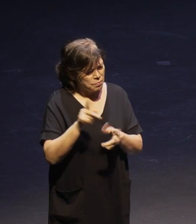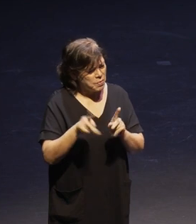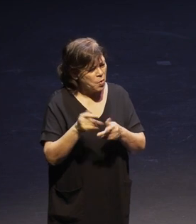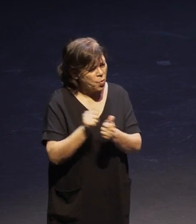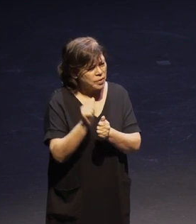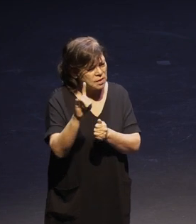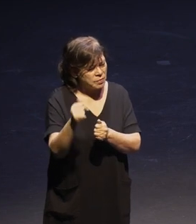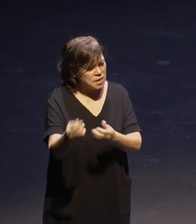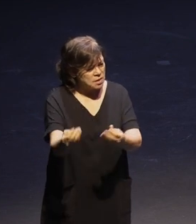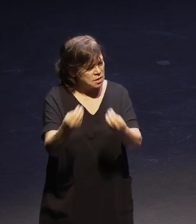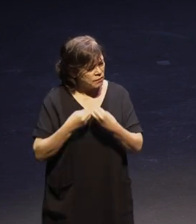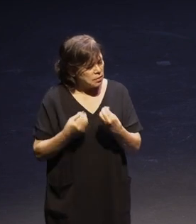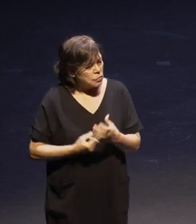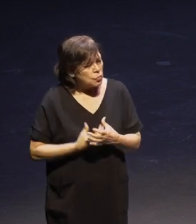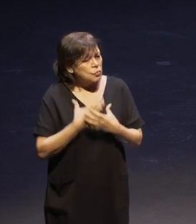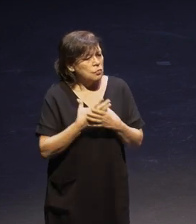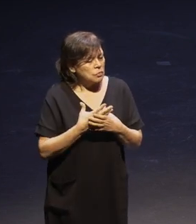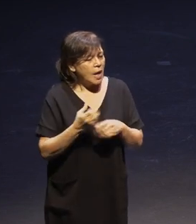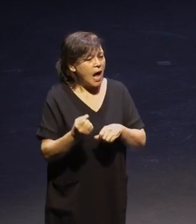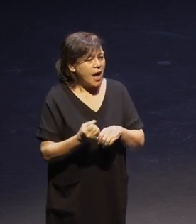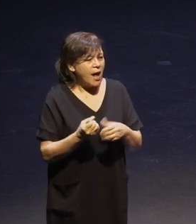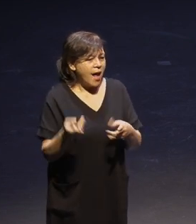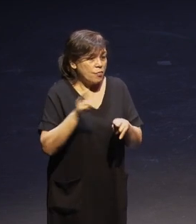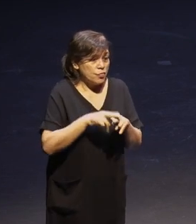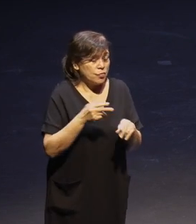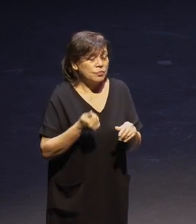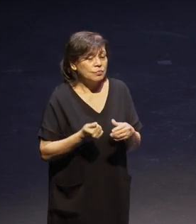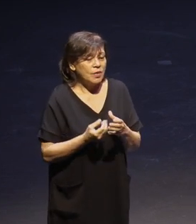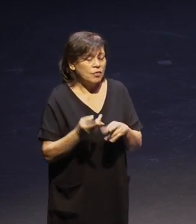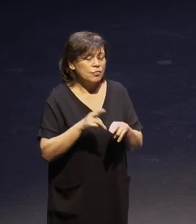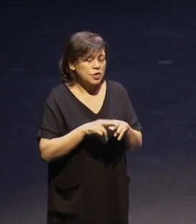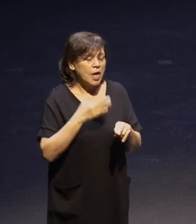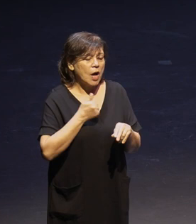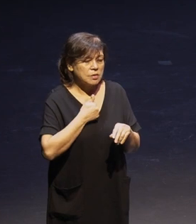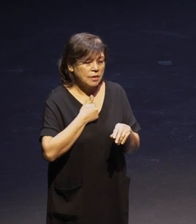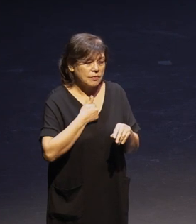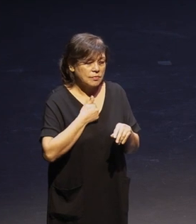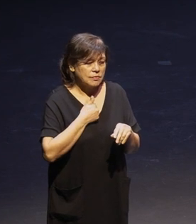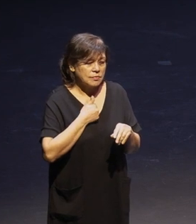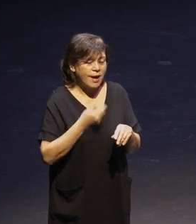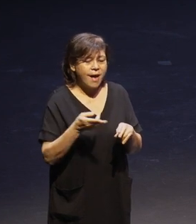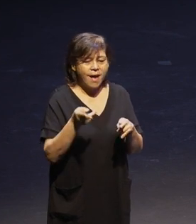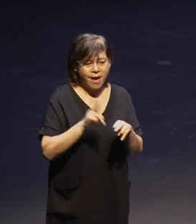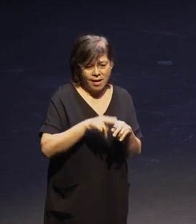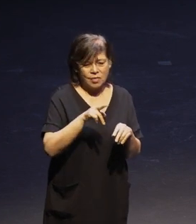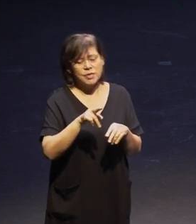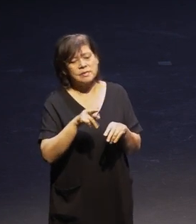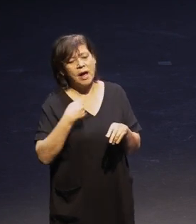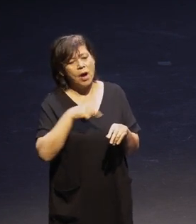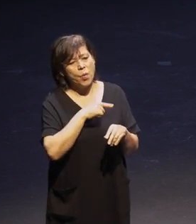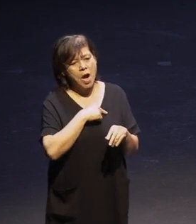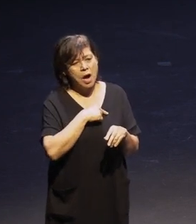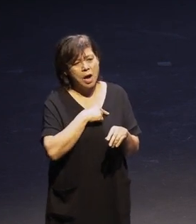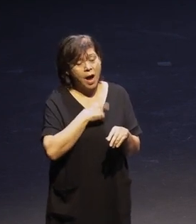and also as we engage these individuals, acknowledging that they have dreams and aspirations, we enrich our cultural landscape